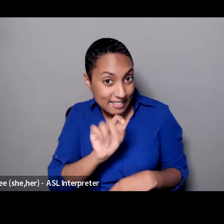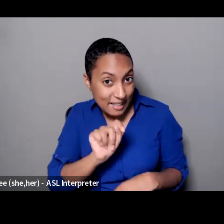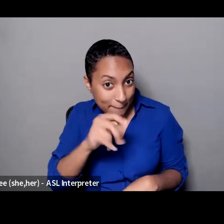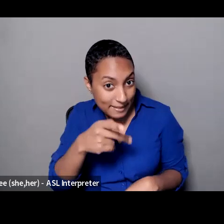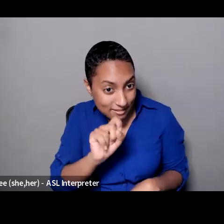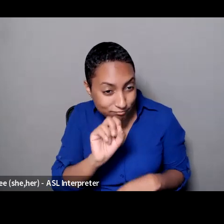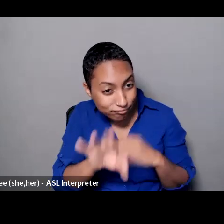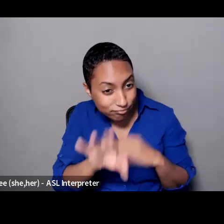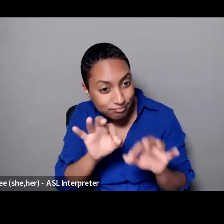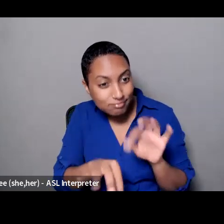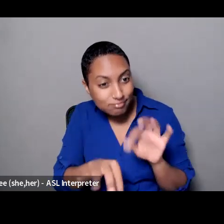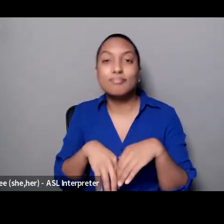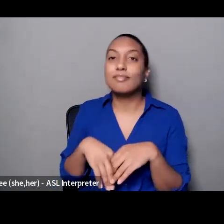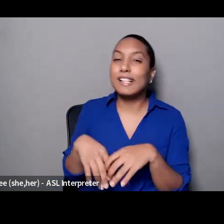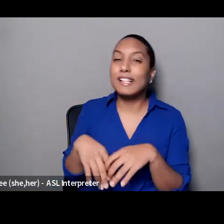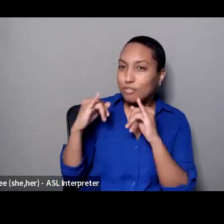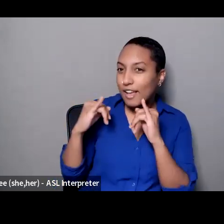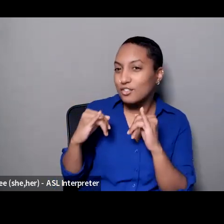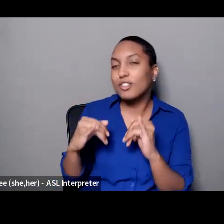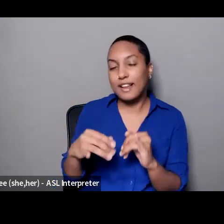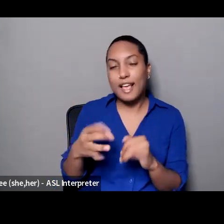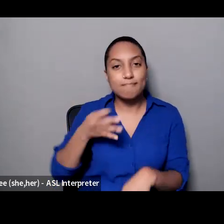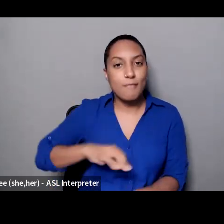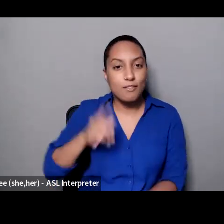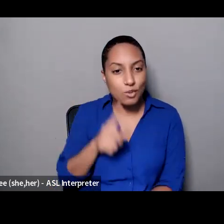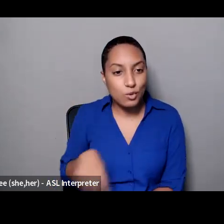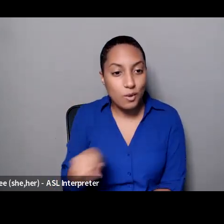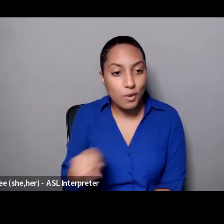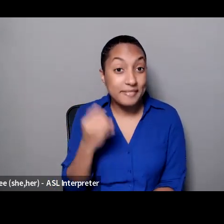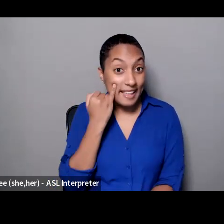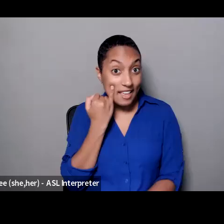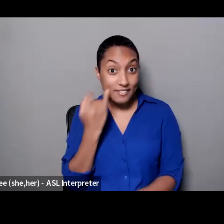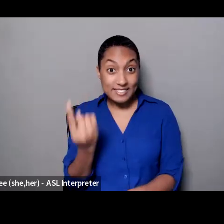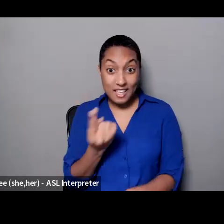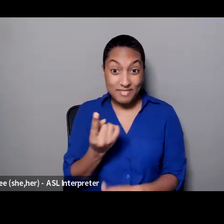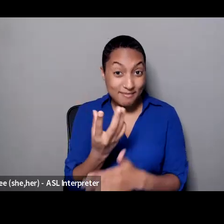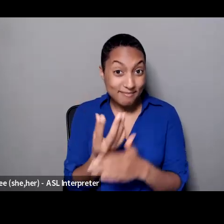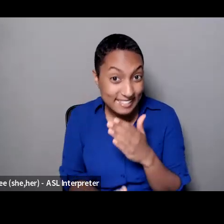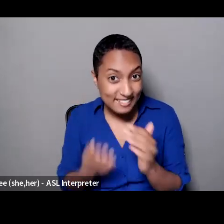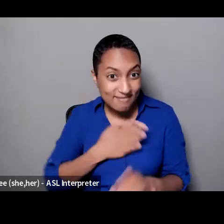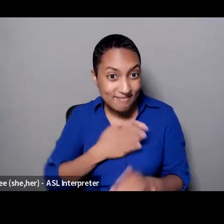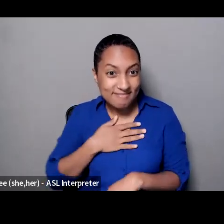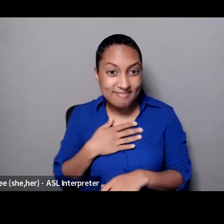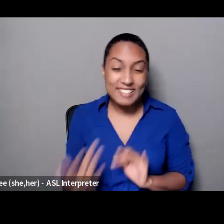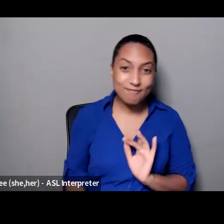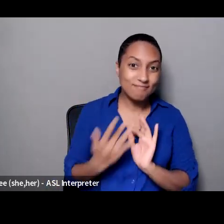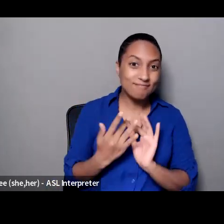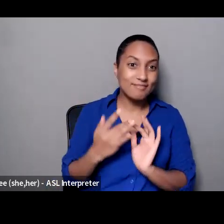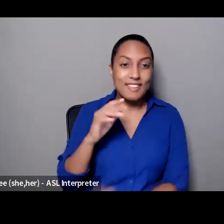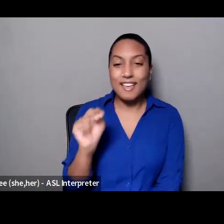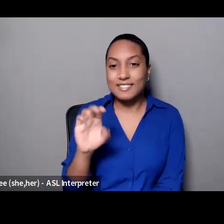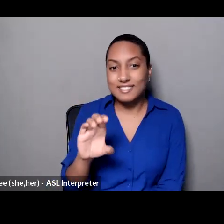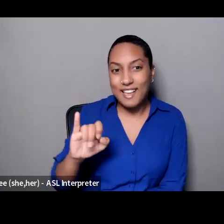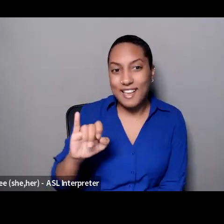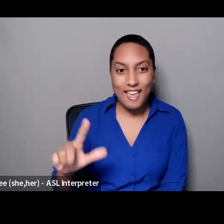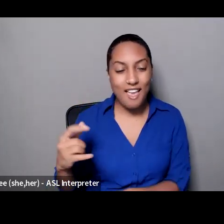can do to improve your experience at the ISLnet Institute. So now it's time to begin our first presentation, How Consumer Control